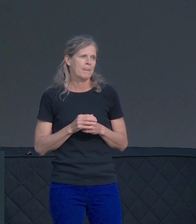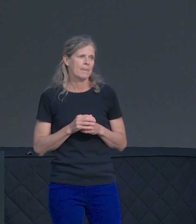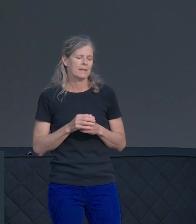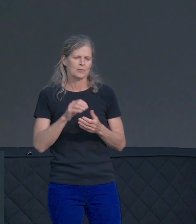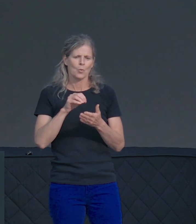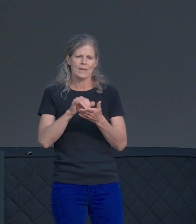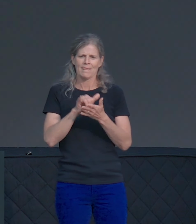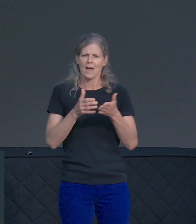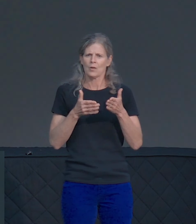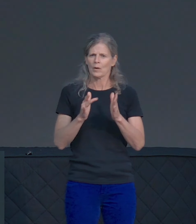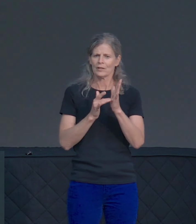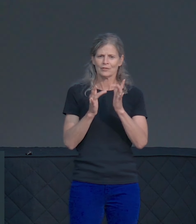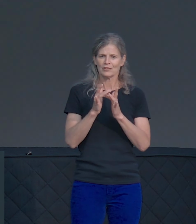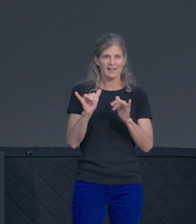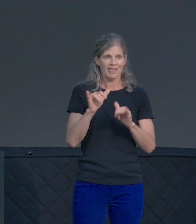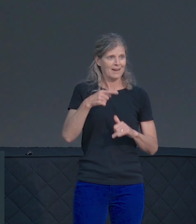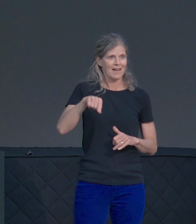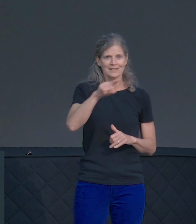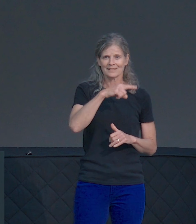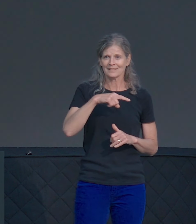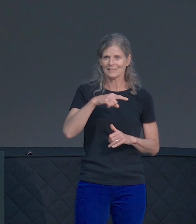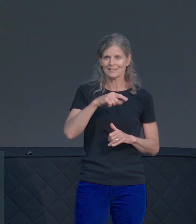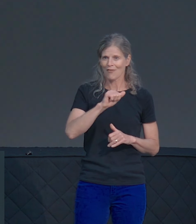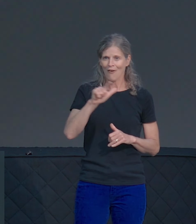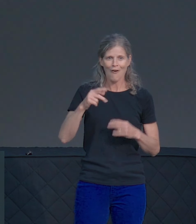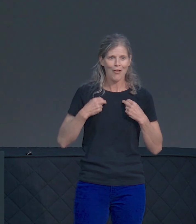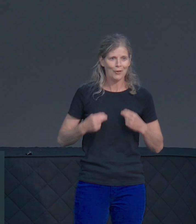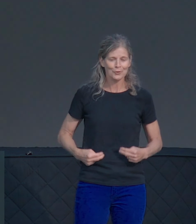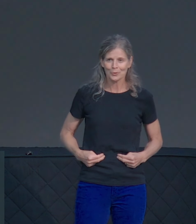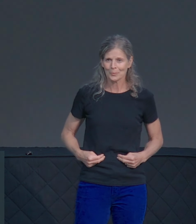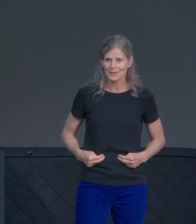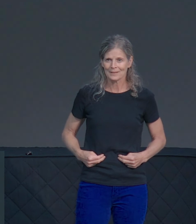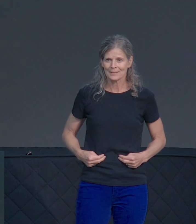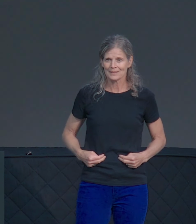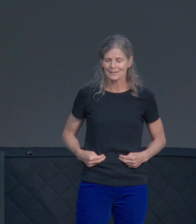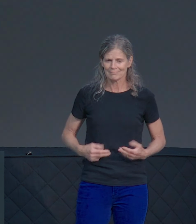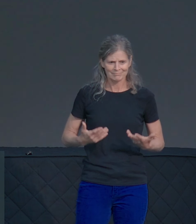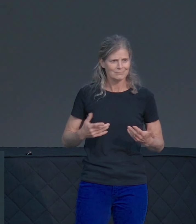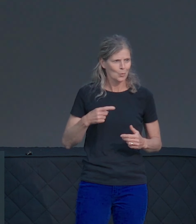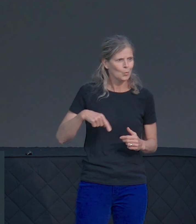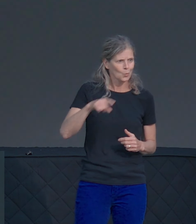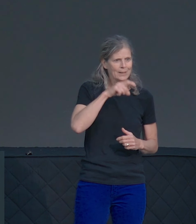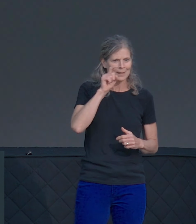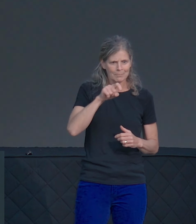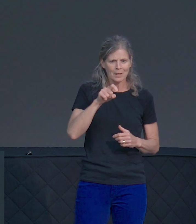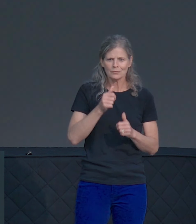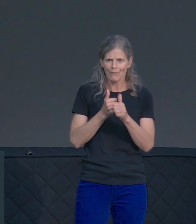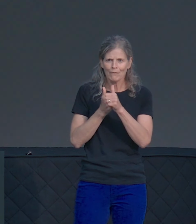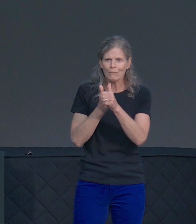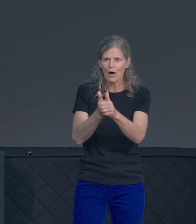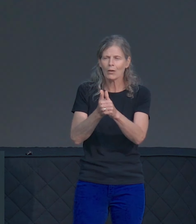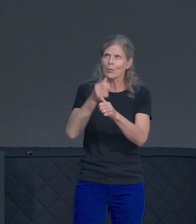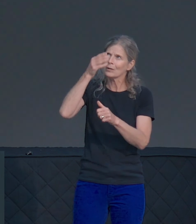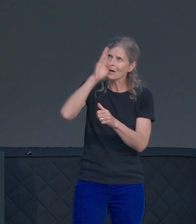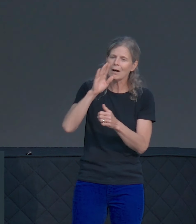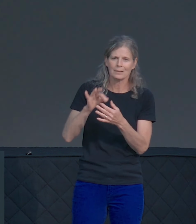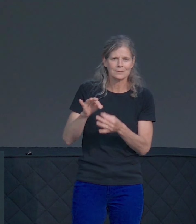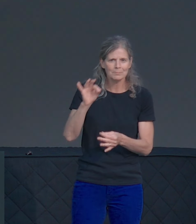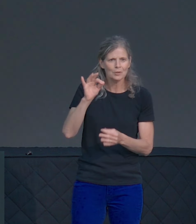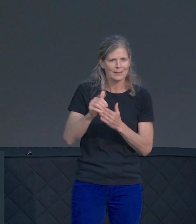In this way, Jesus is like every human being. Every human being must follow the leading of God's